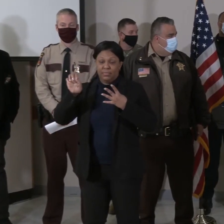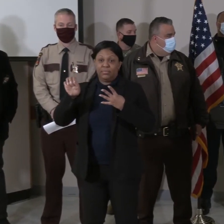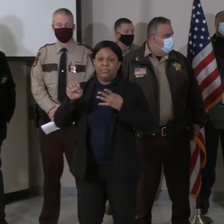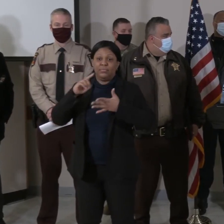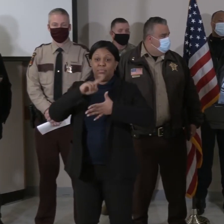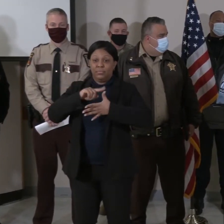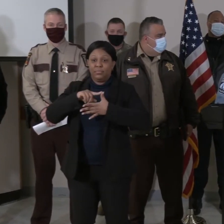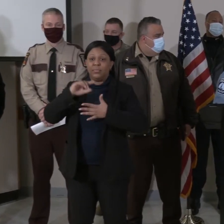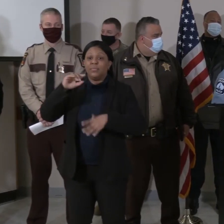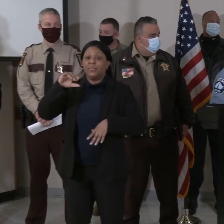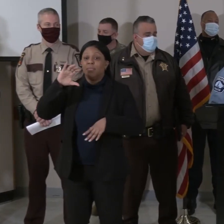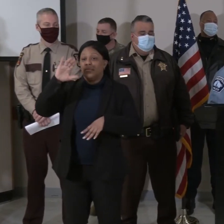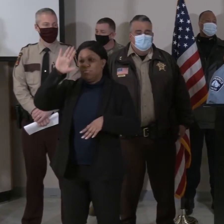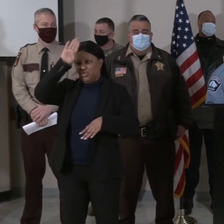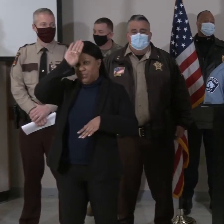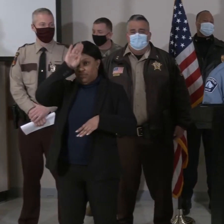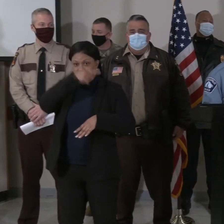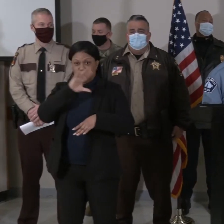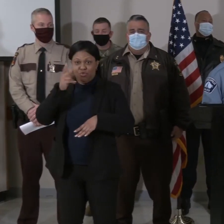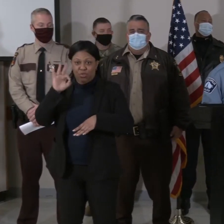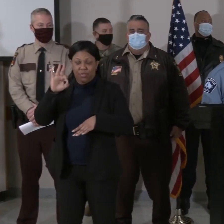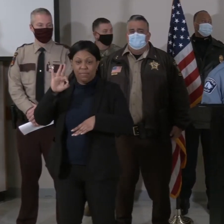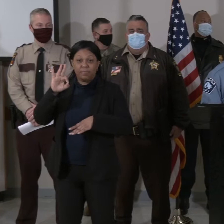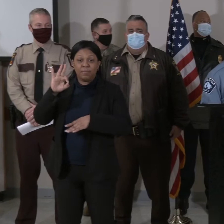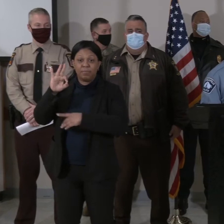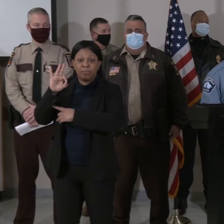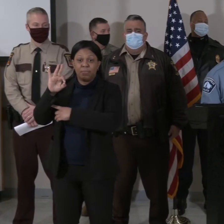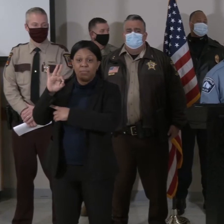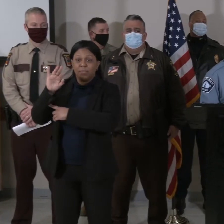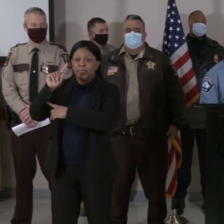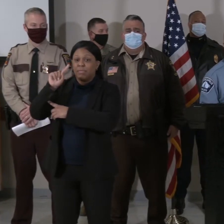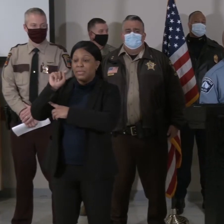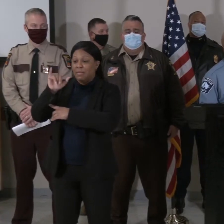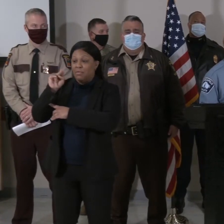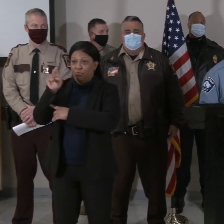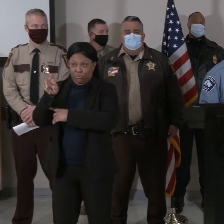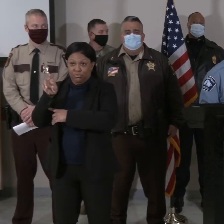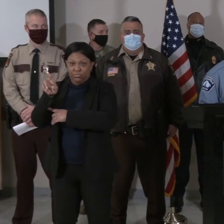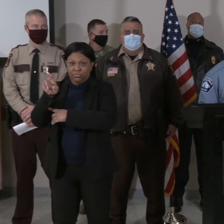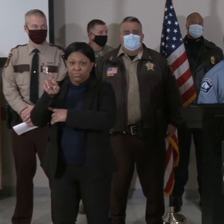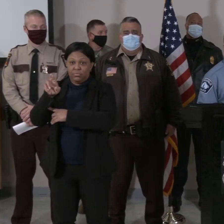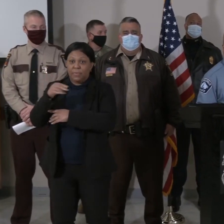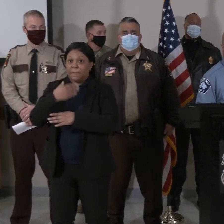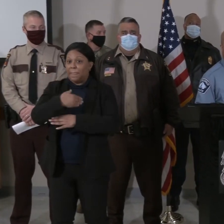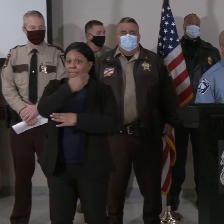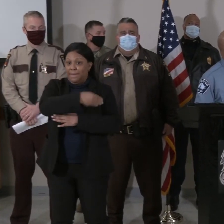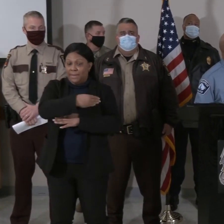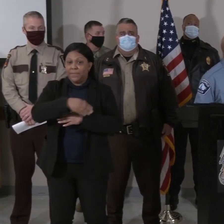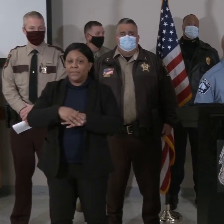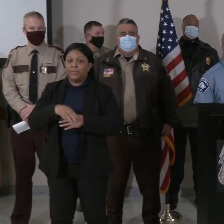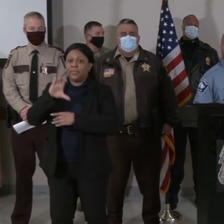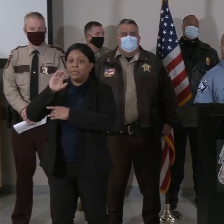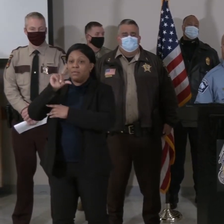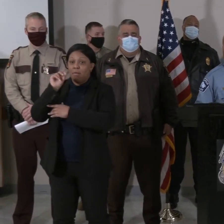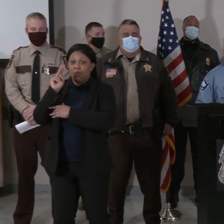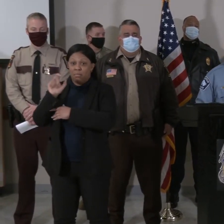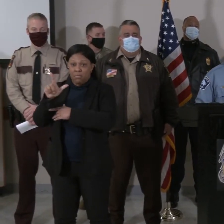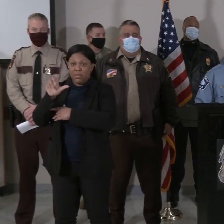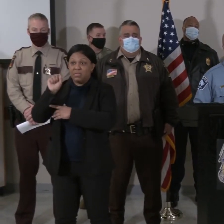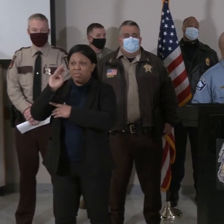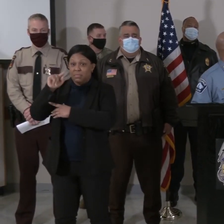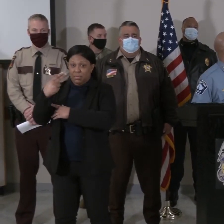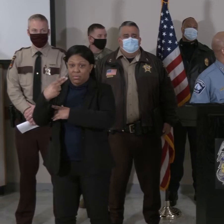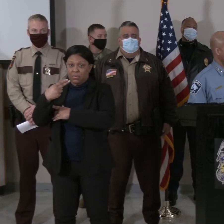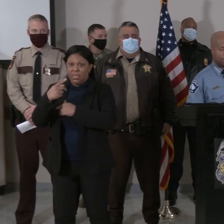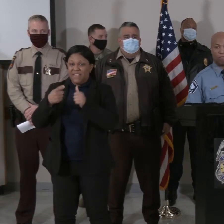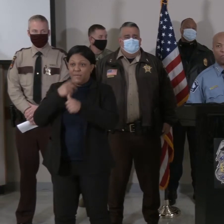the Minneapolis Fire Department, Colonel Smith from our Minnesota DNR, and also Commander Gerlicher, Minneapolis